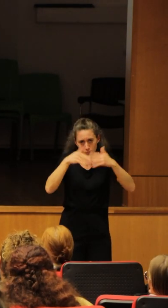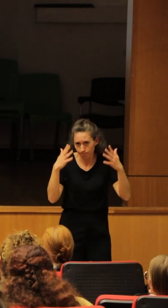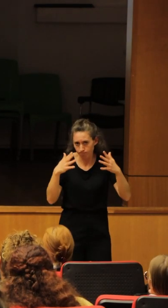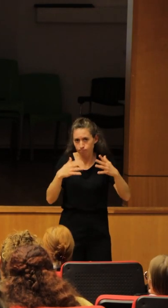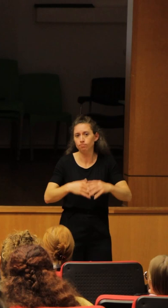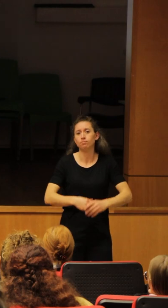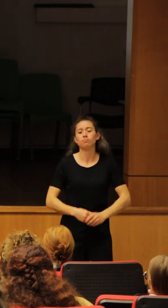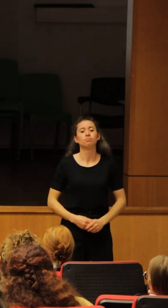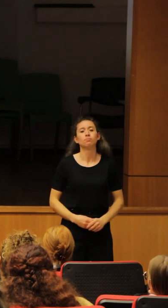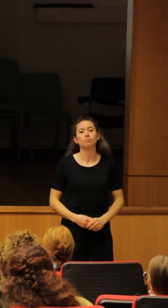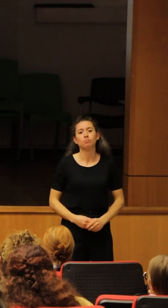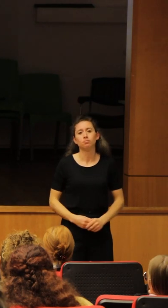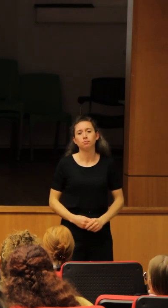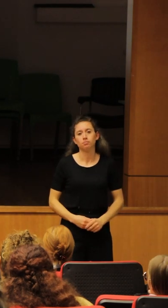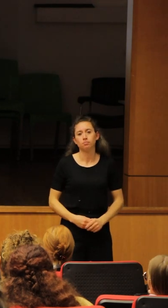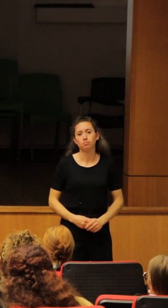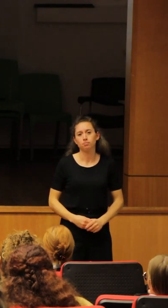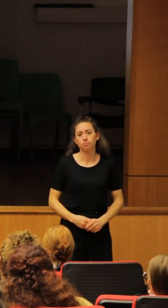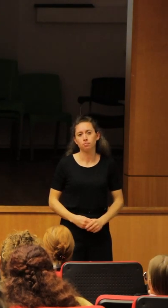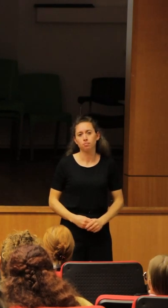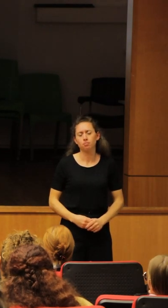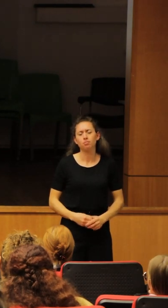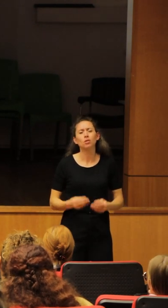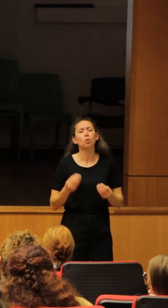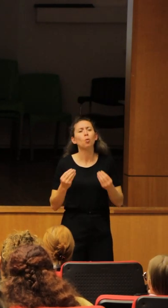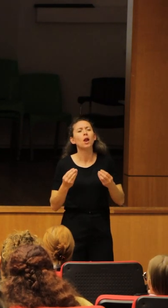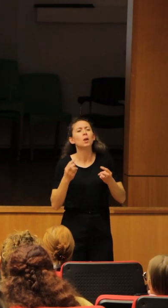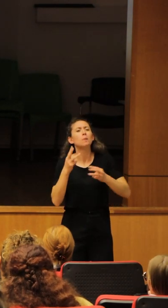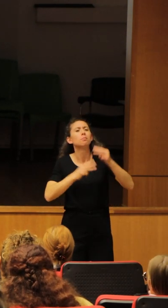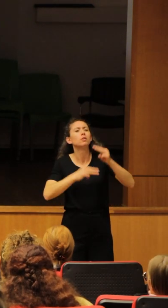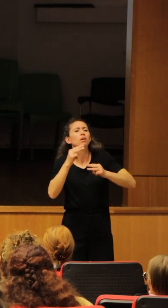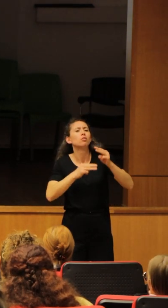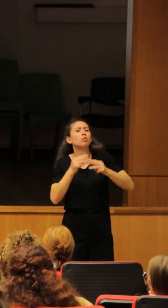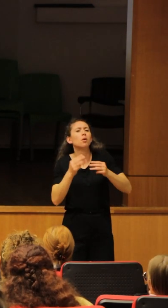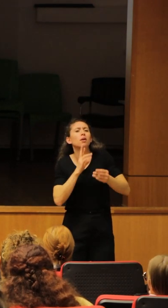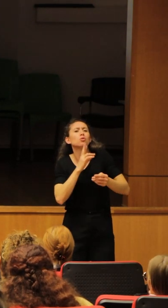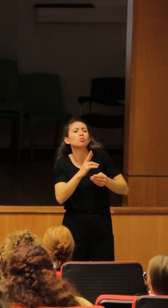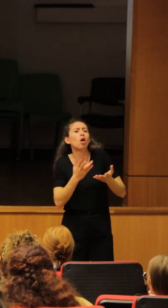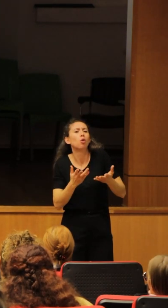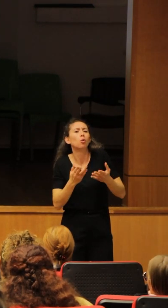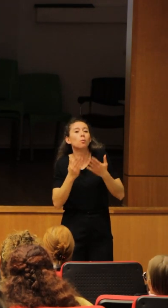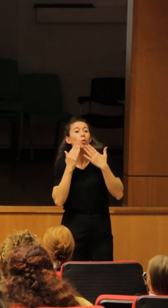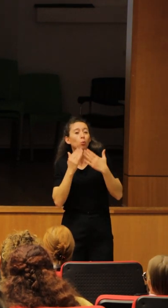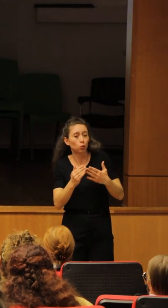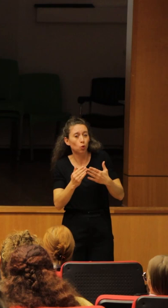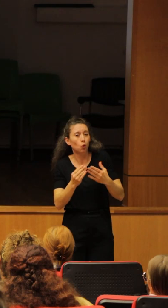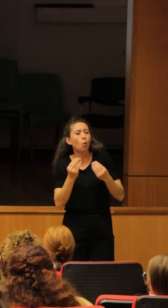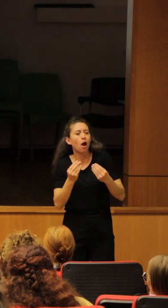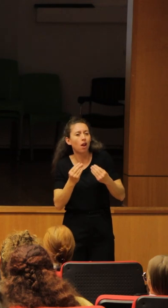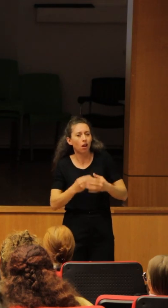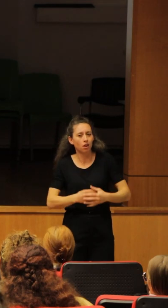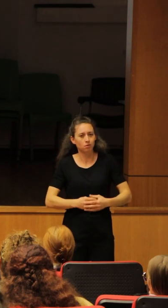So what would be your metaphor for result? ¿Cuál sería tu metáfora para el resultado?